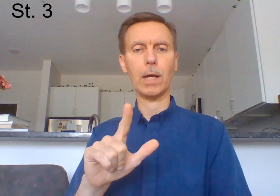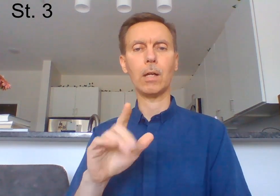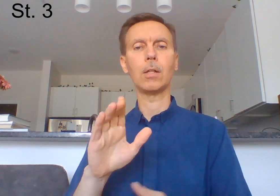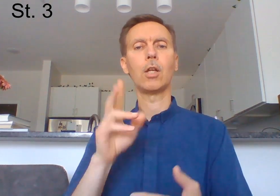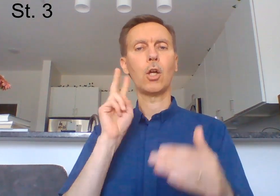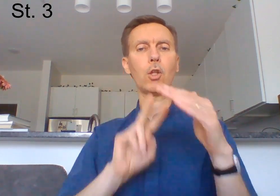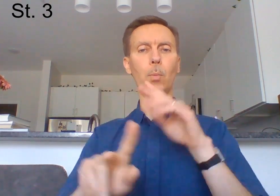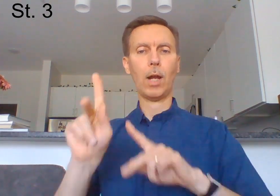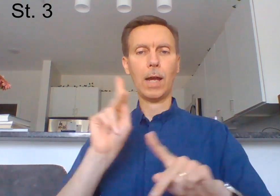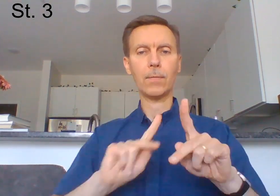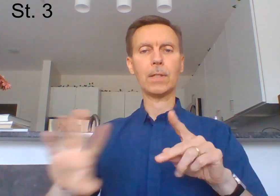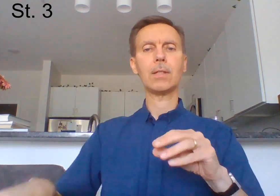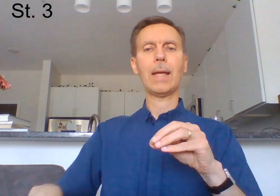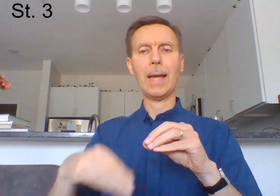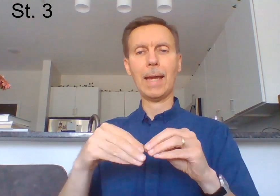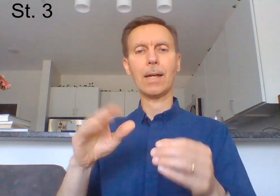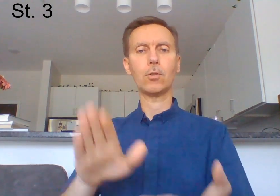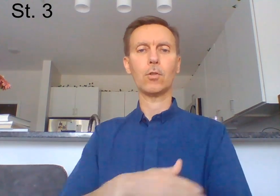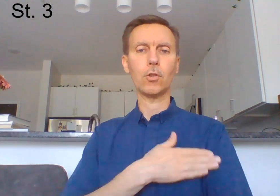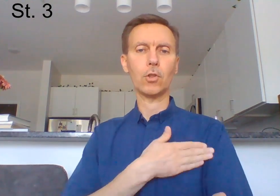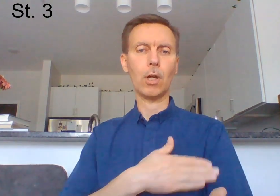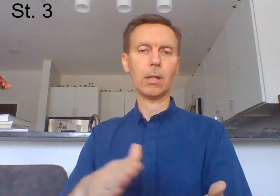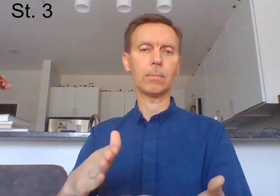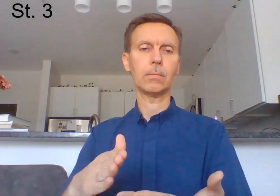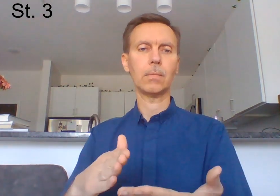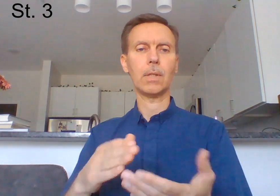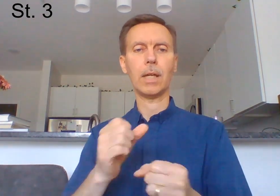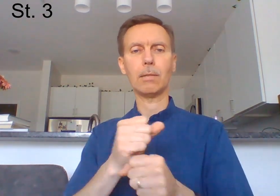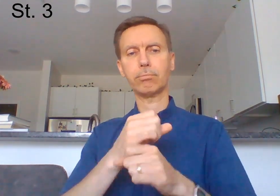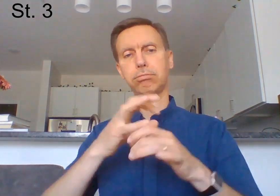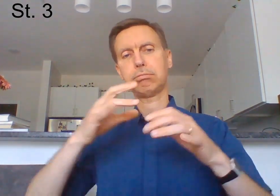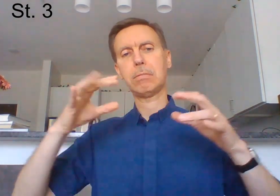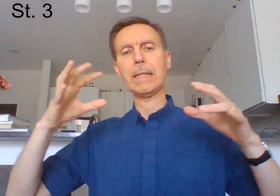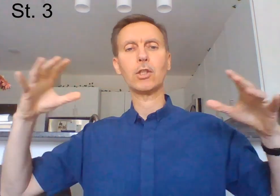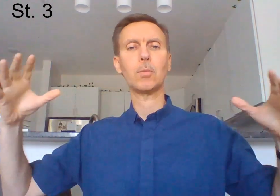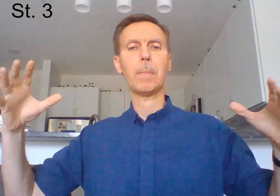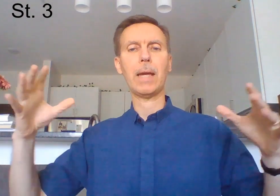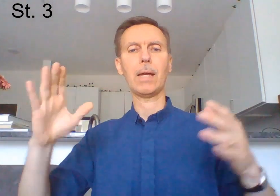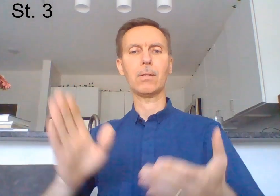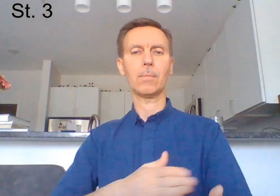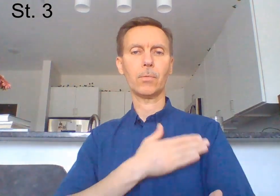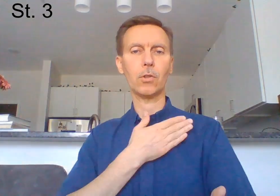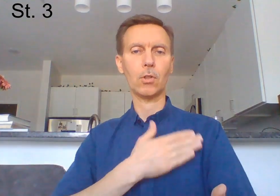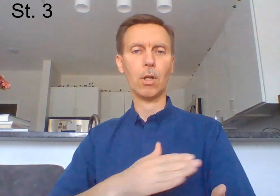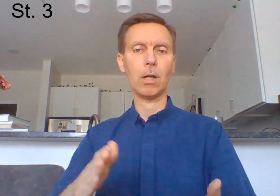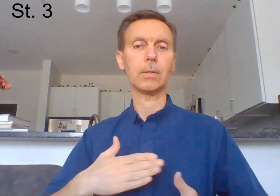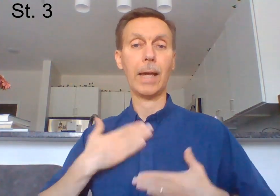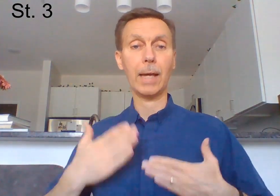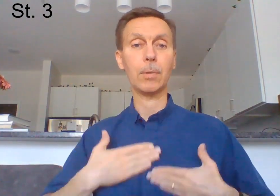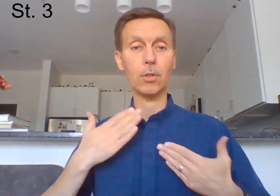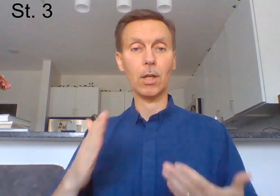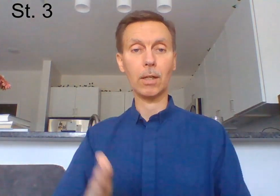swell. The prophets add to the song. They expand the song, the happy song.